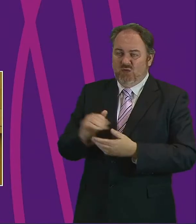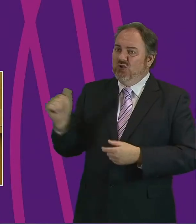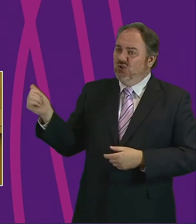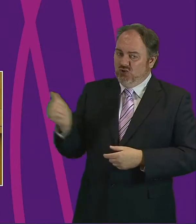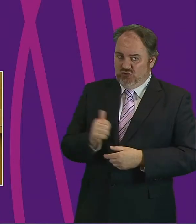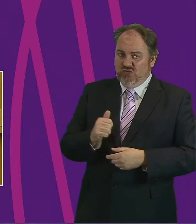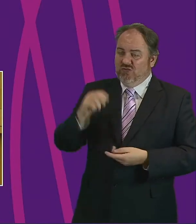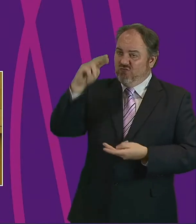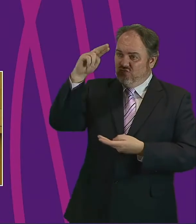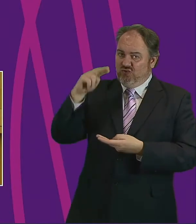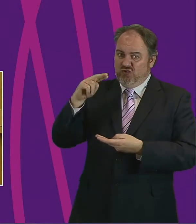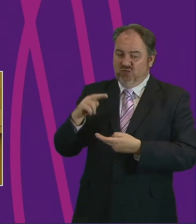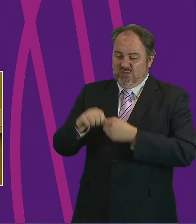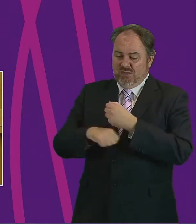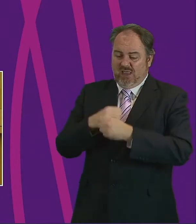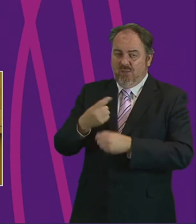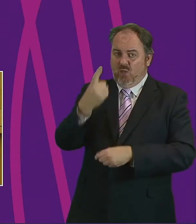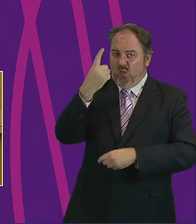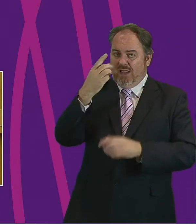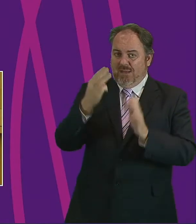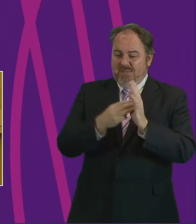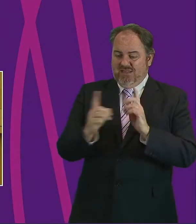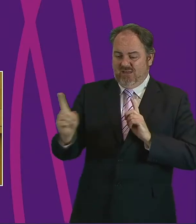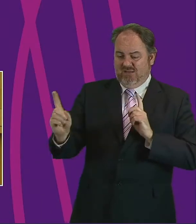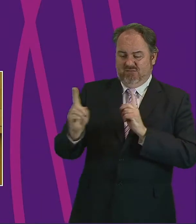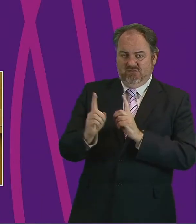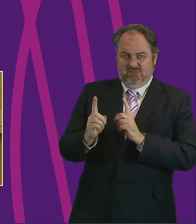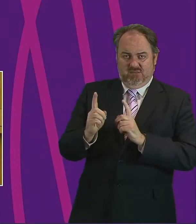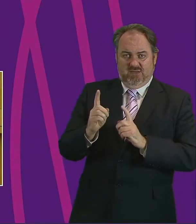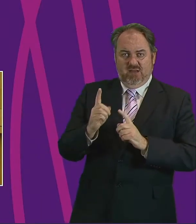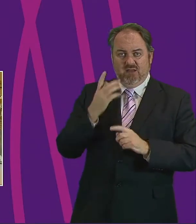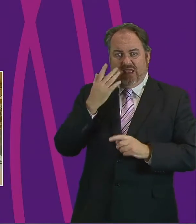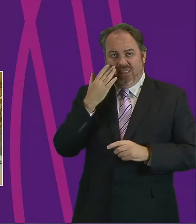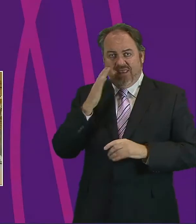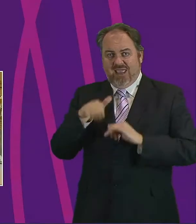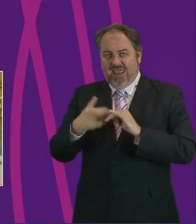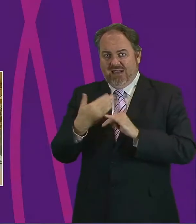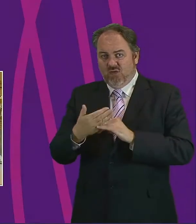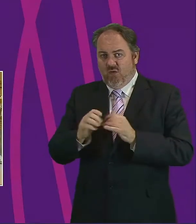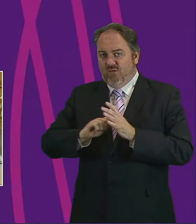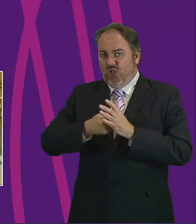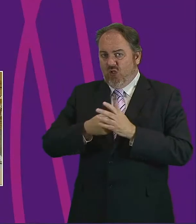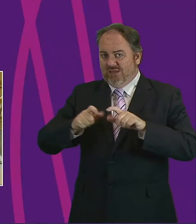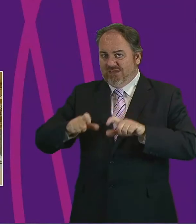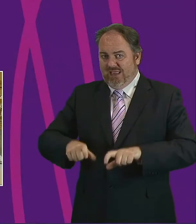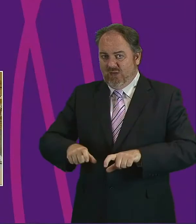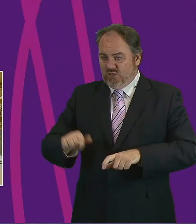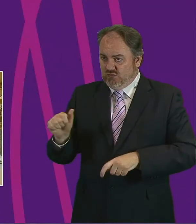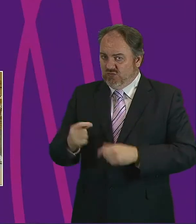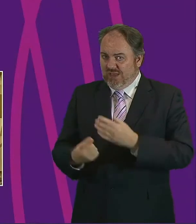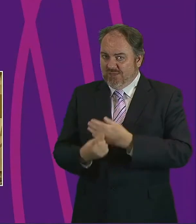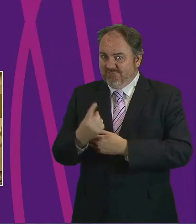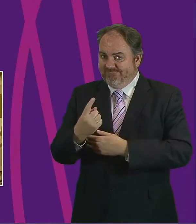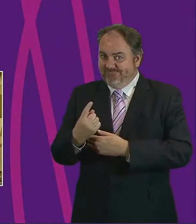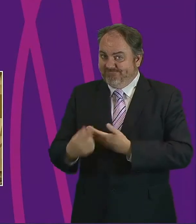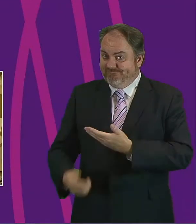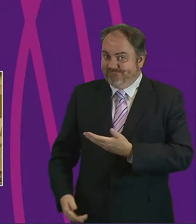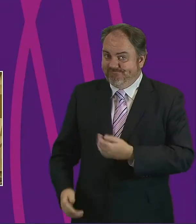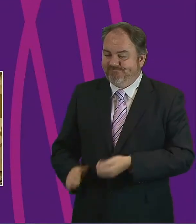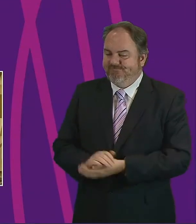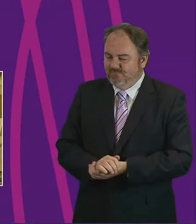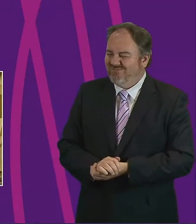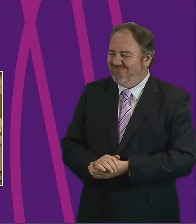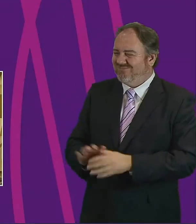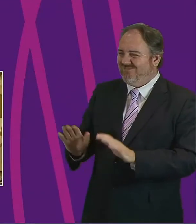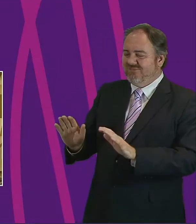at some point as we move towards coming out of lockdown? First Minister. I think we've got to be careful